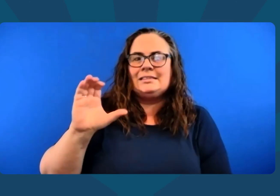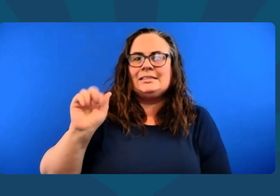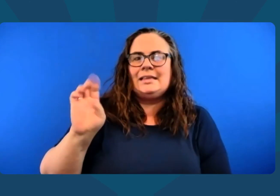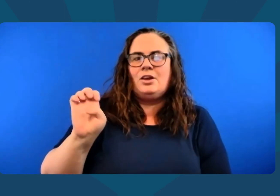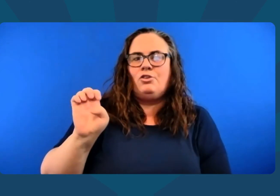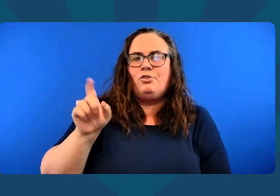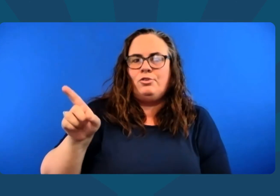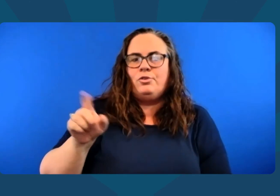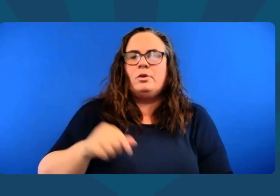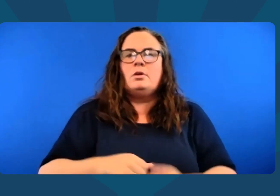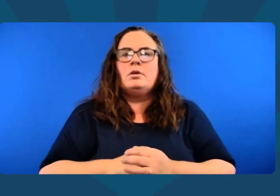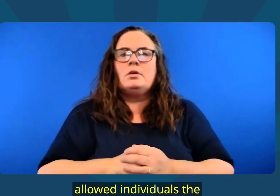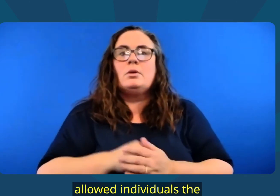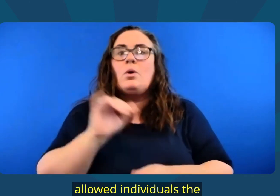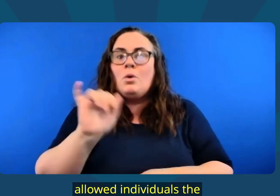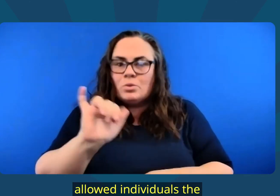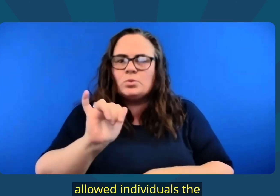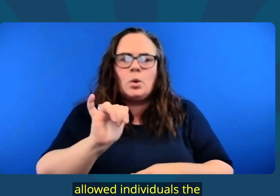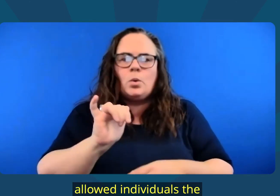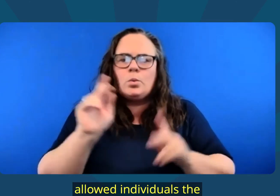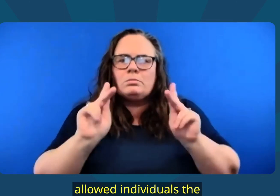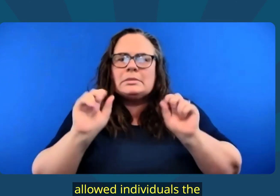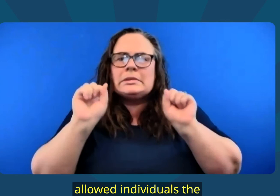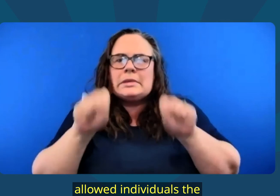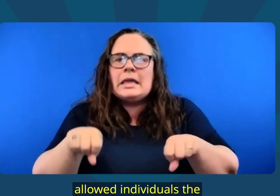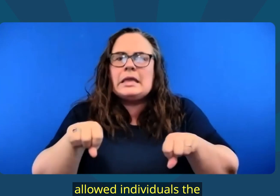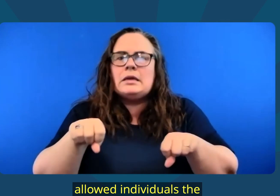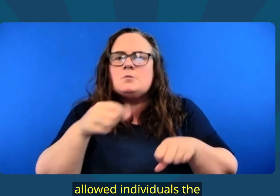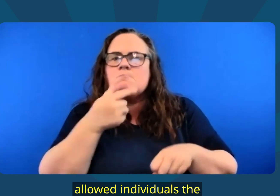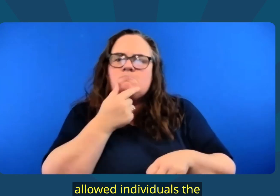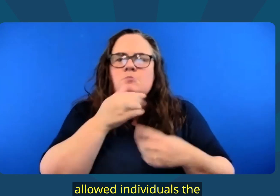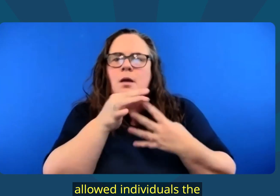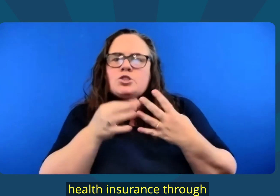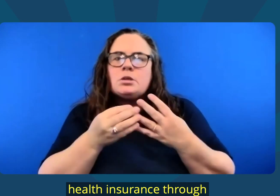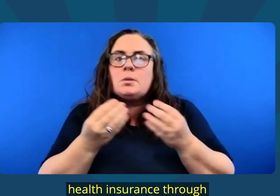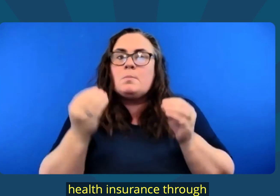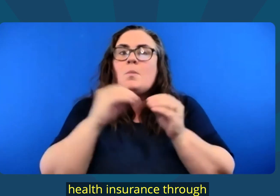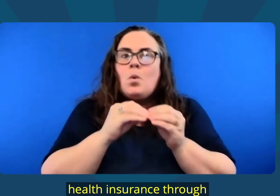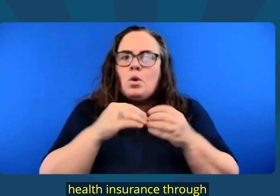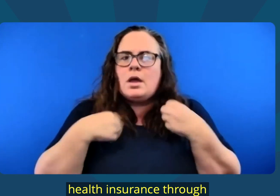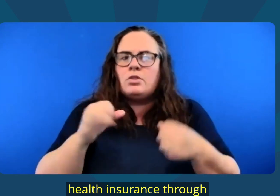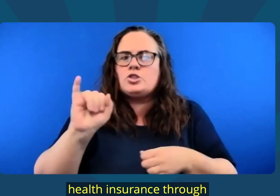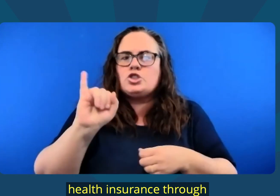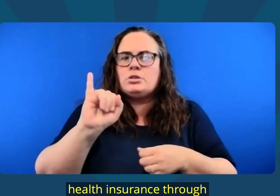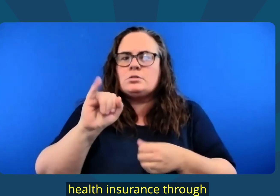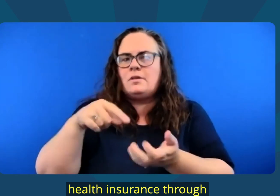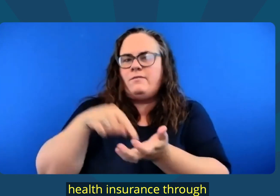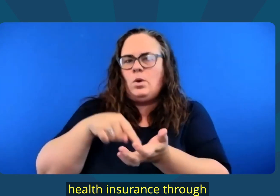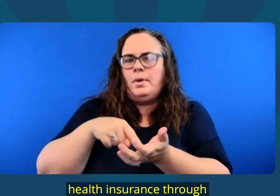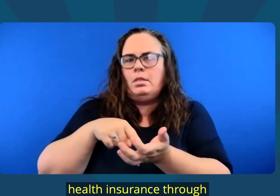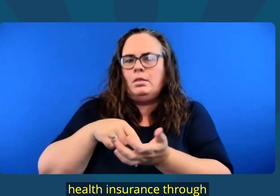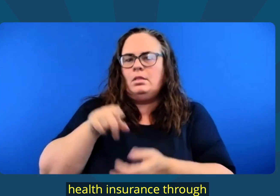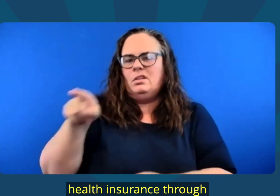kids' care, allowed individuals the option to buy more affordable health insurance through our